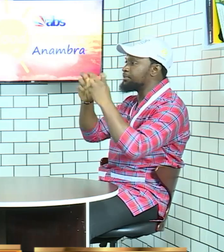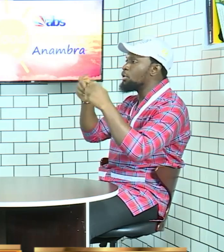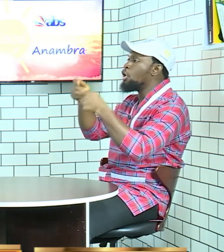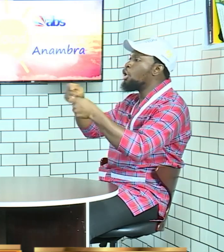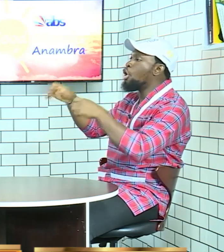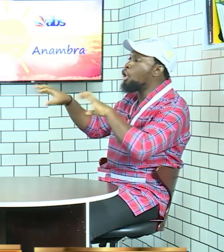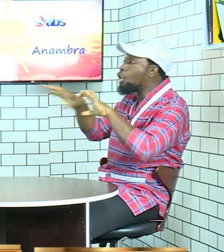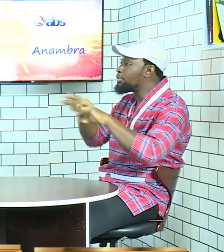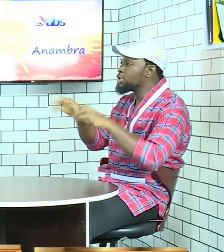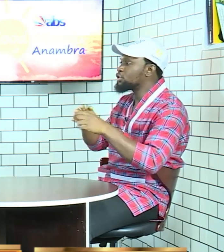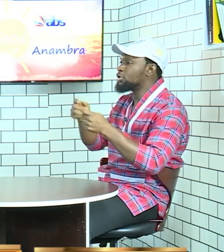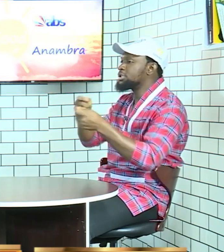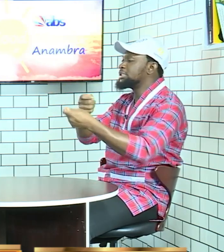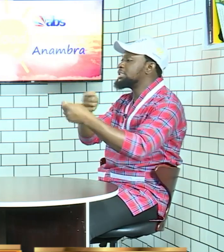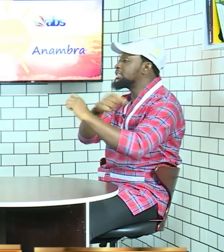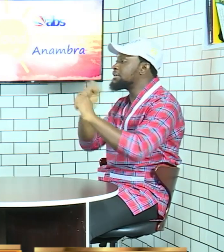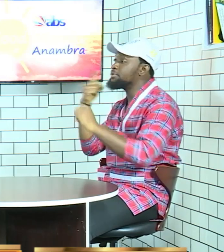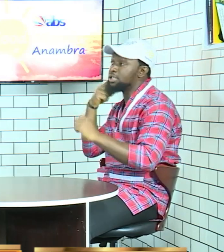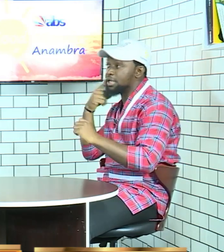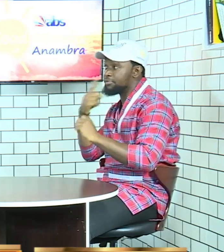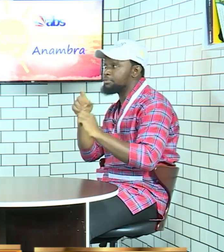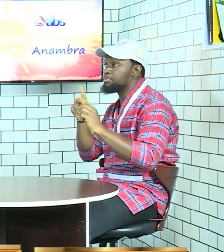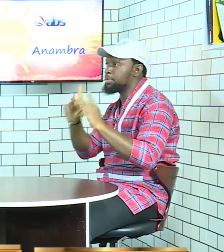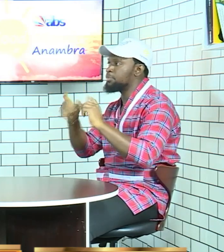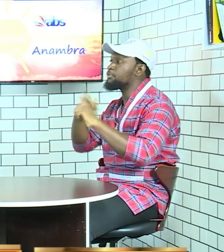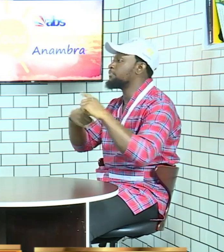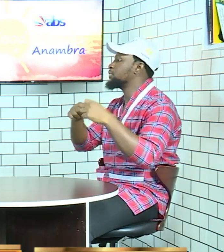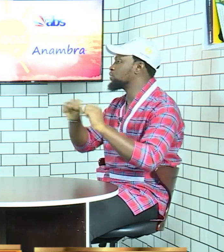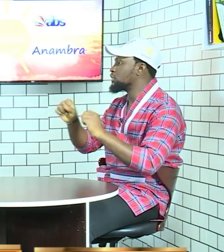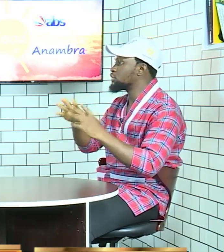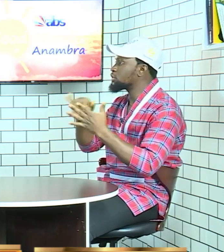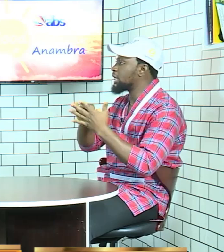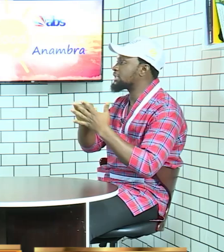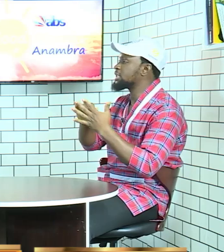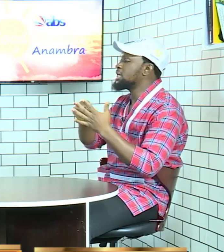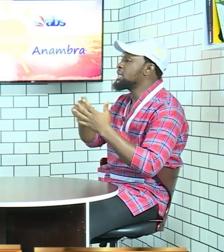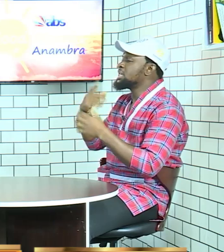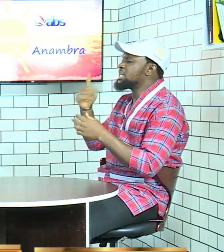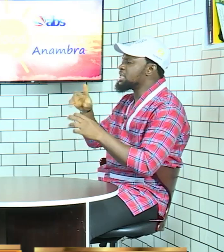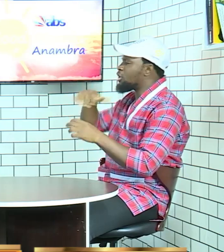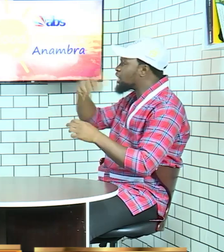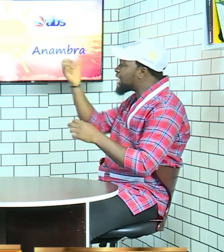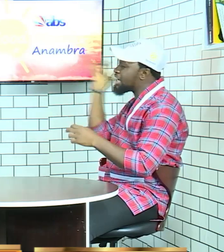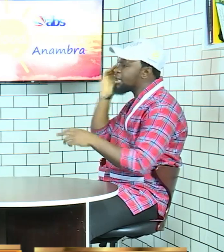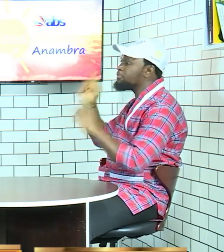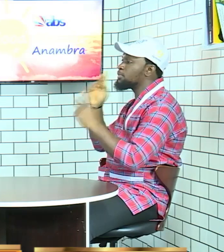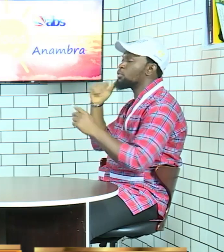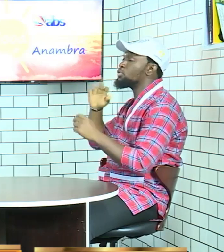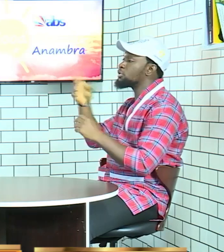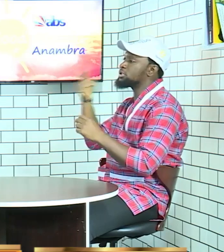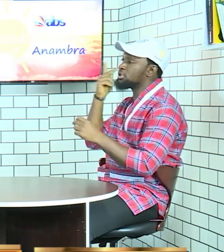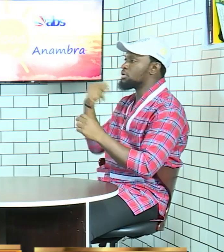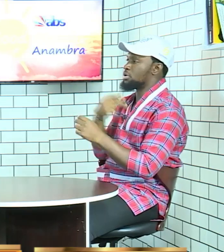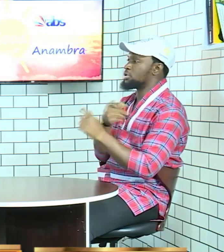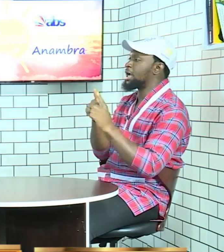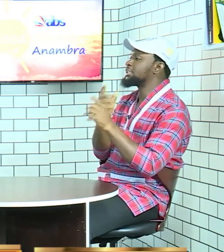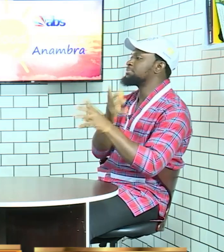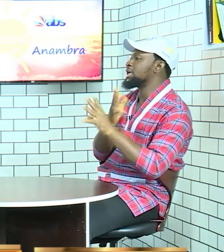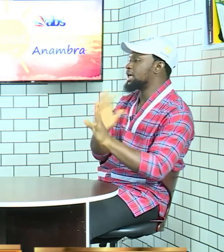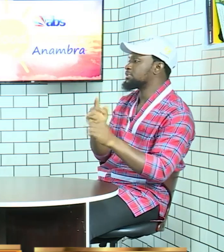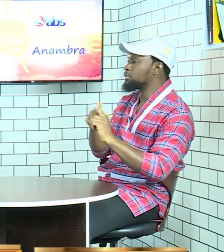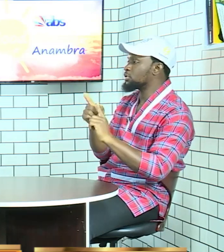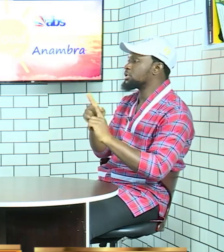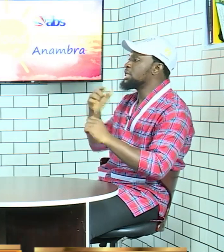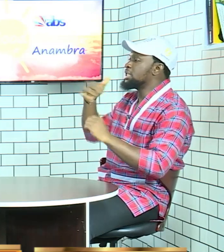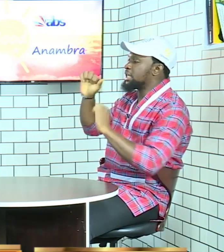team Operation Save the Deaf People from the Street, so that the other hearing people will not see us as